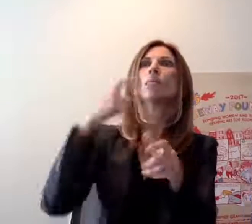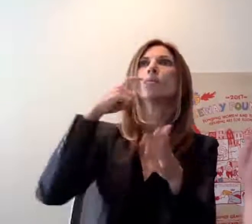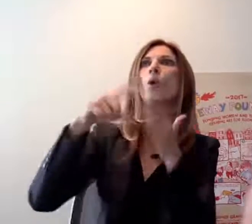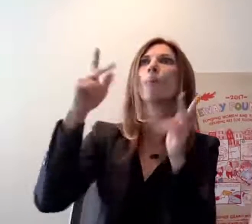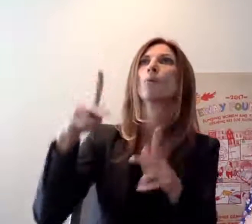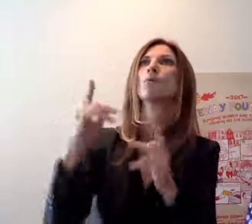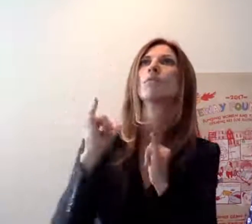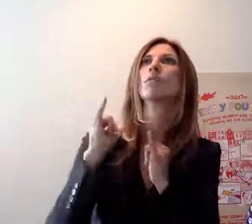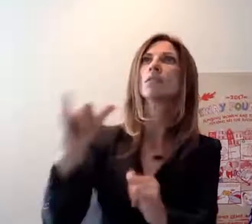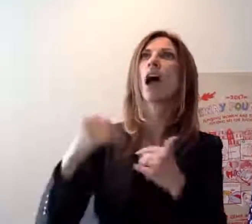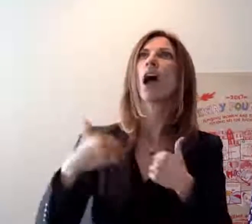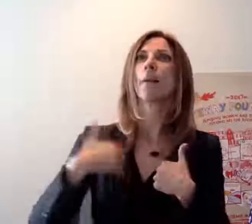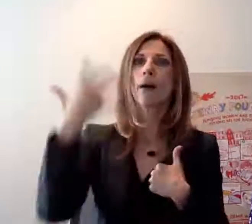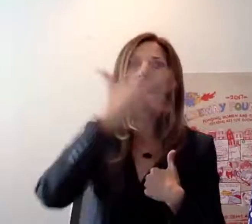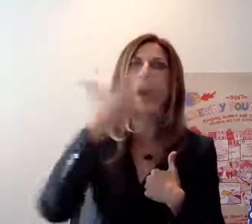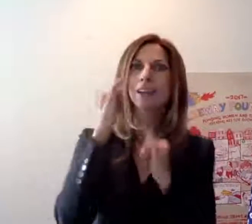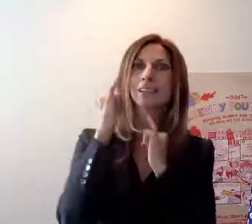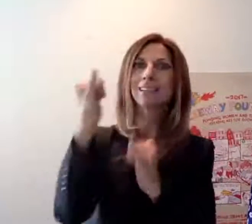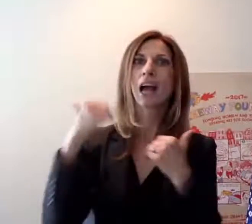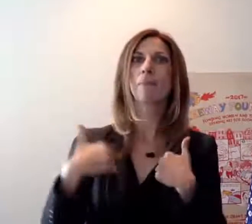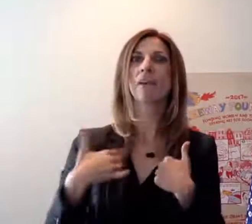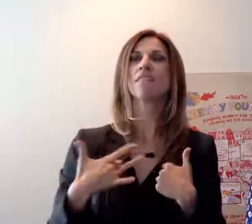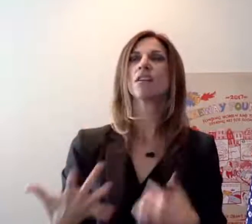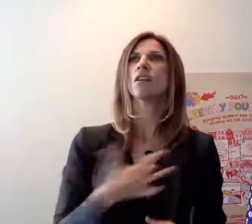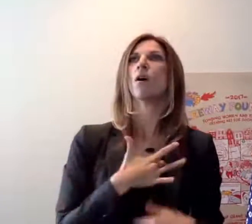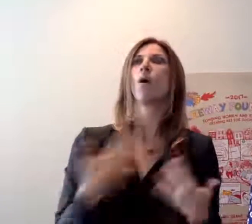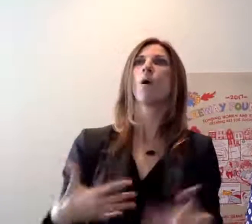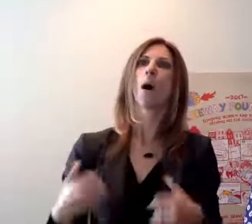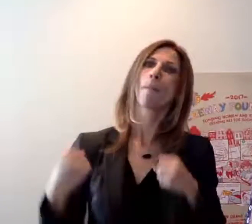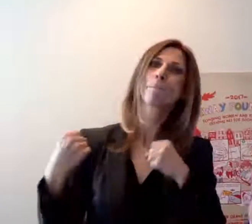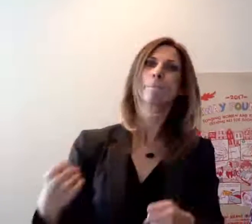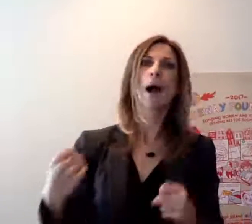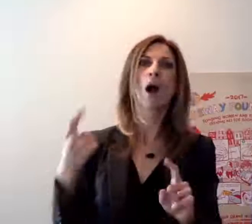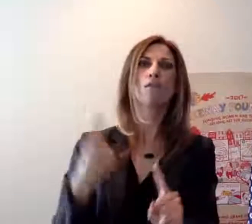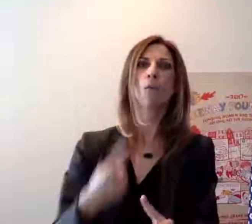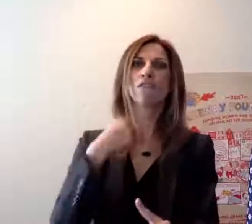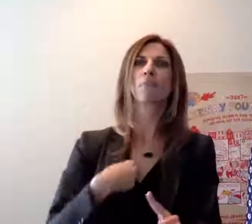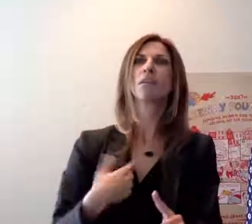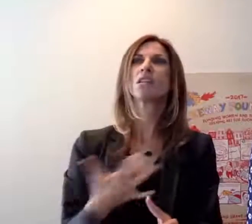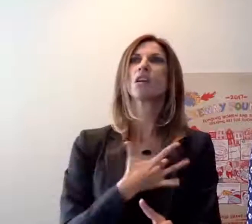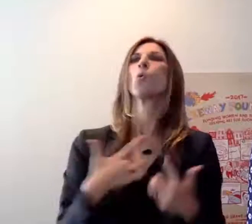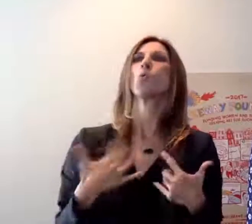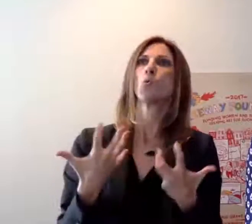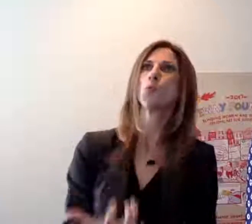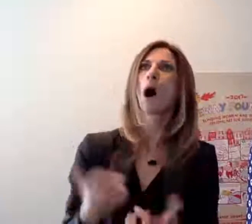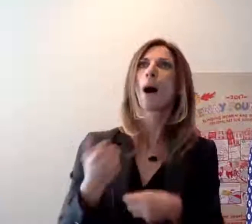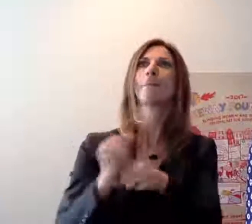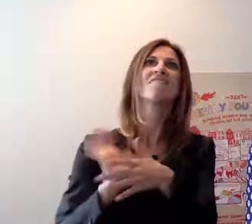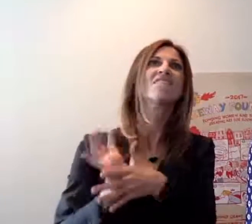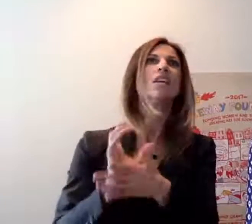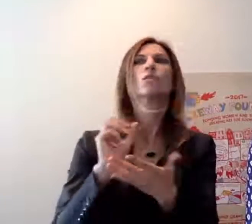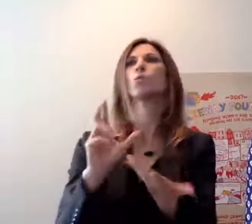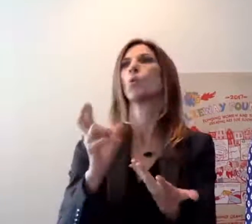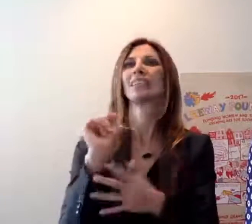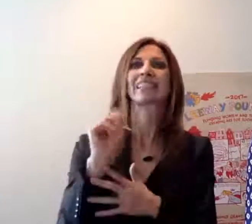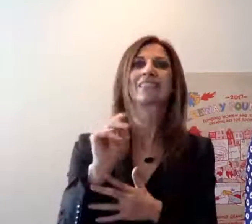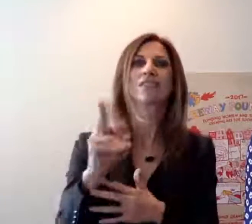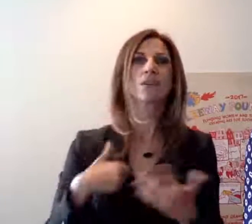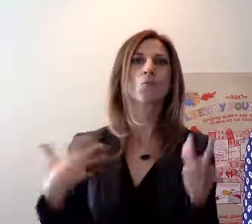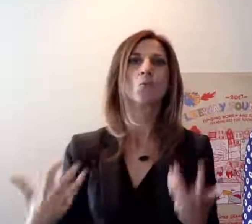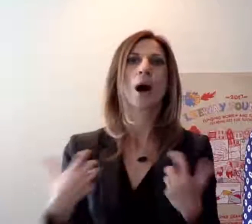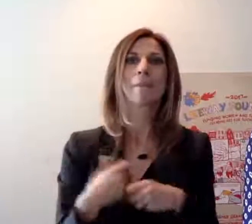and that was a formative moment for you that made you decide that you wanted to make films or television yourself.